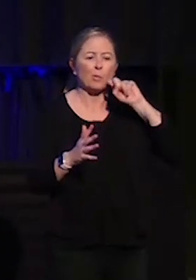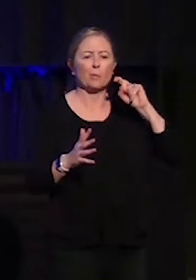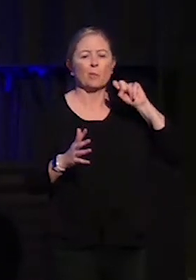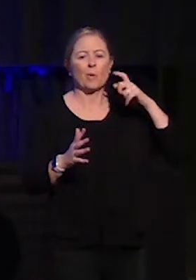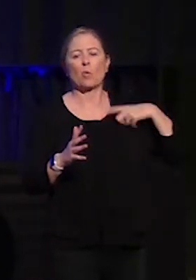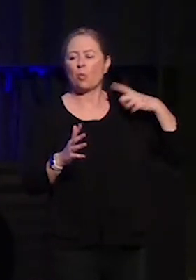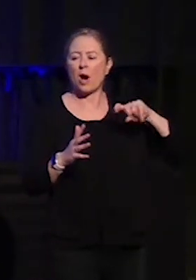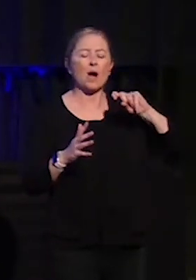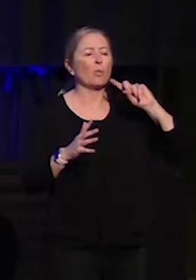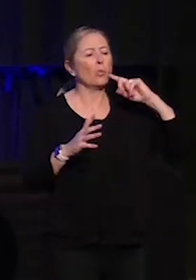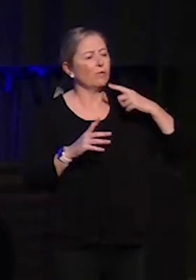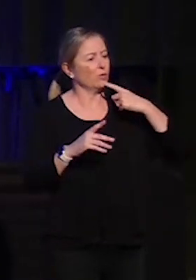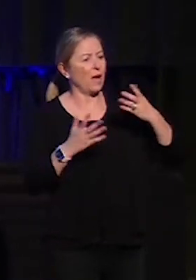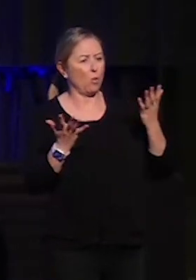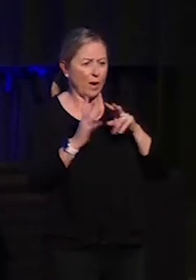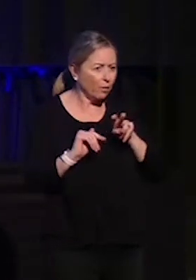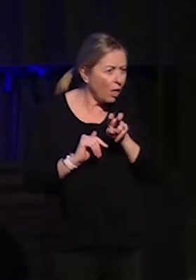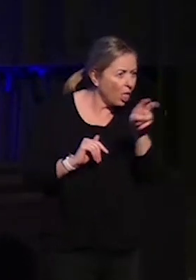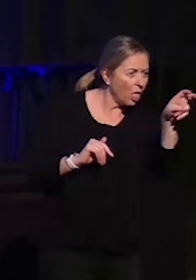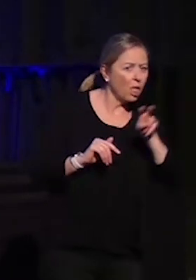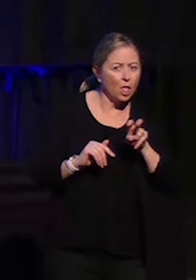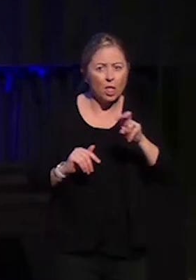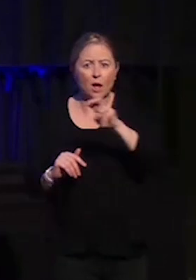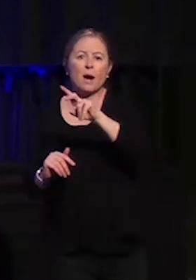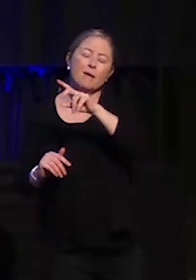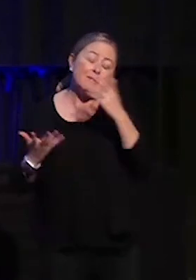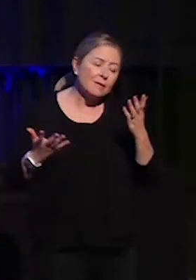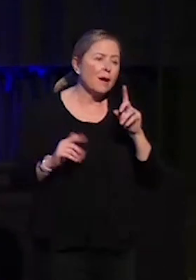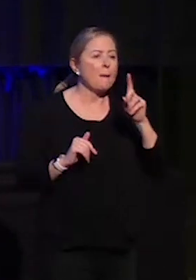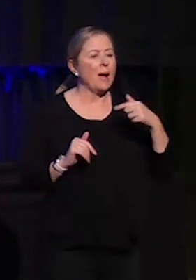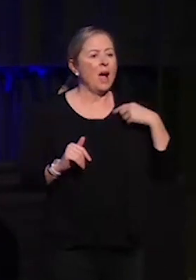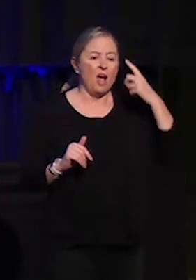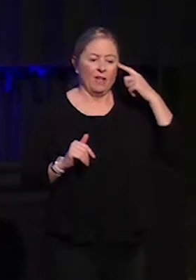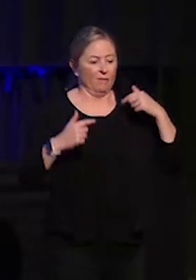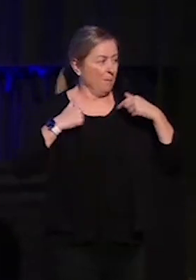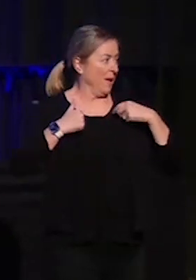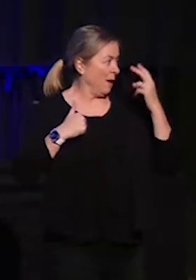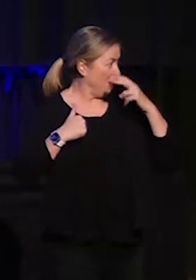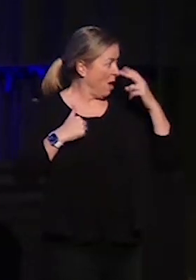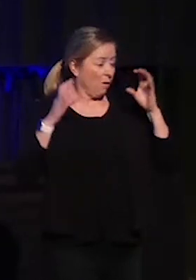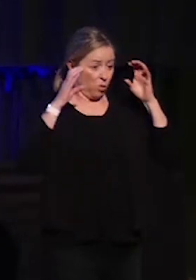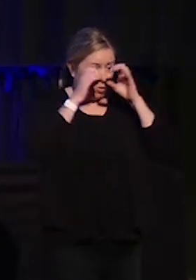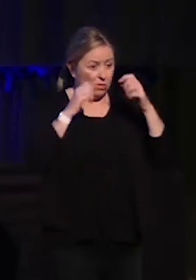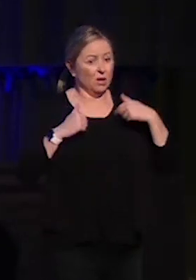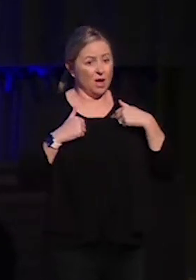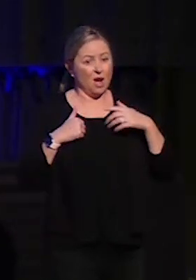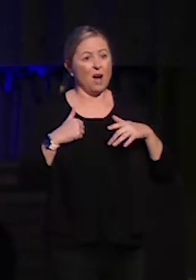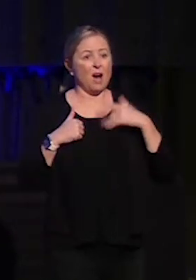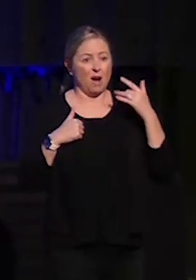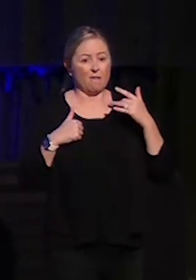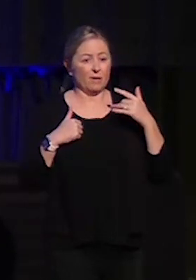argument. That's a valid argument. But on the other hand, I would say that for players like myself with low vision, I get